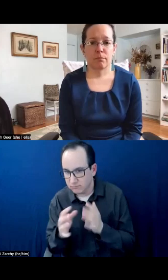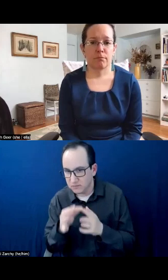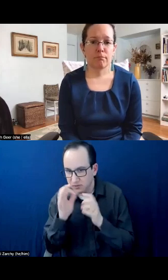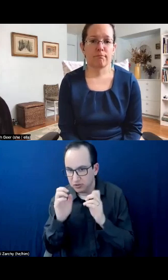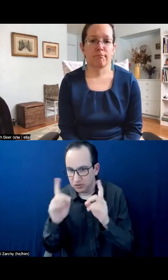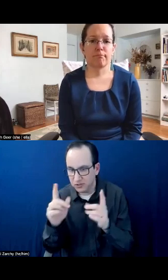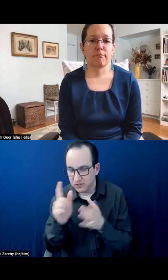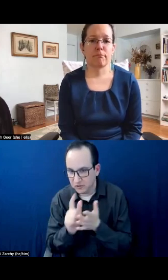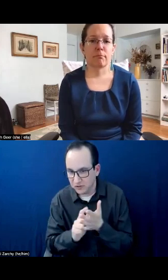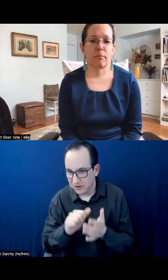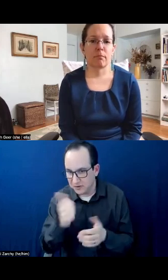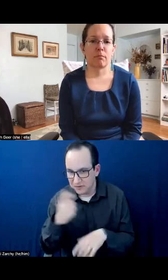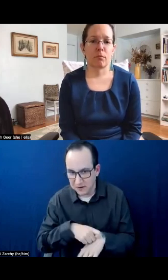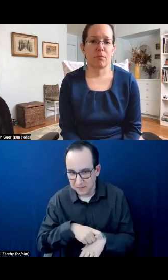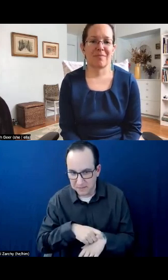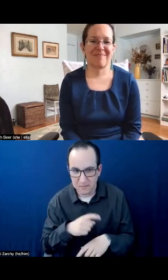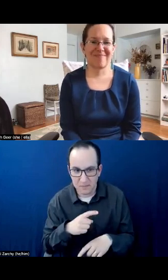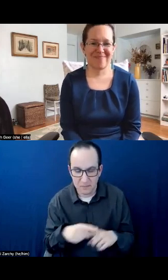student.